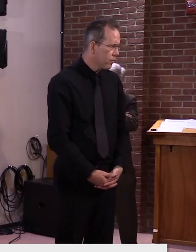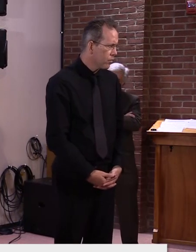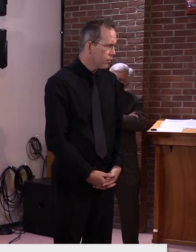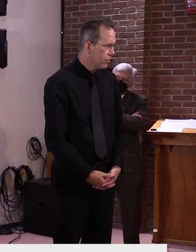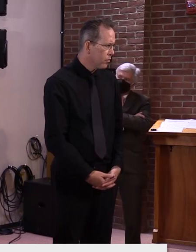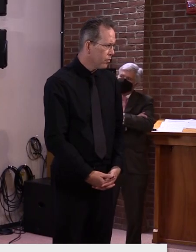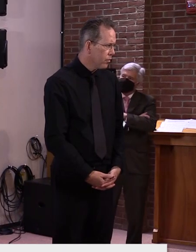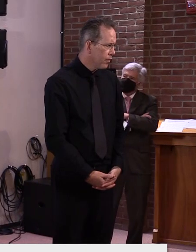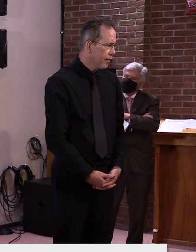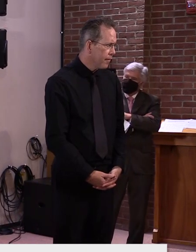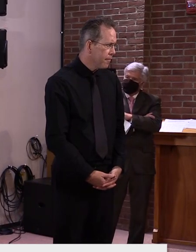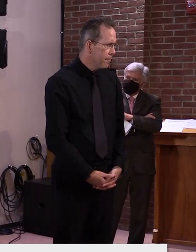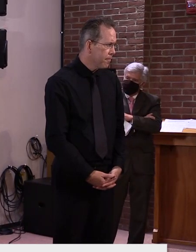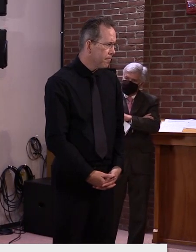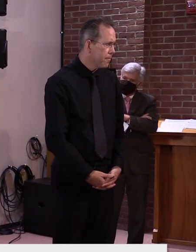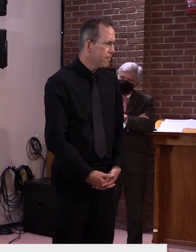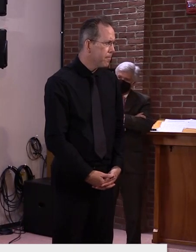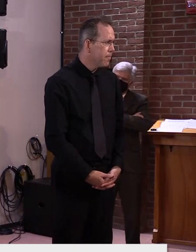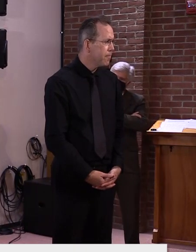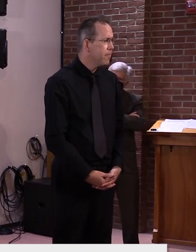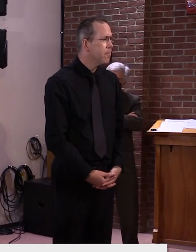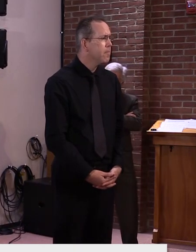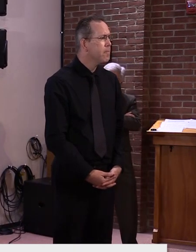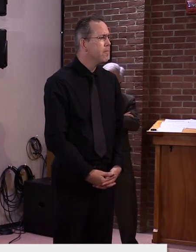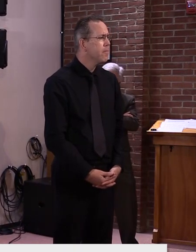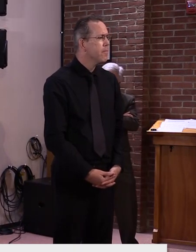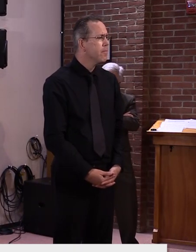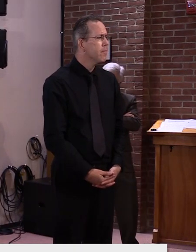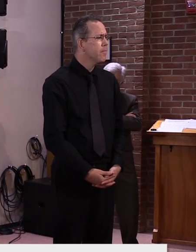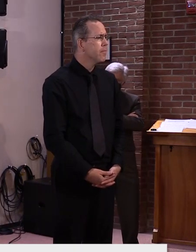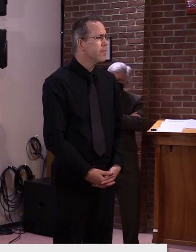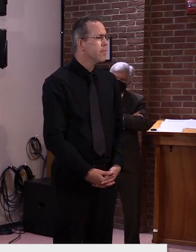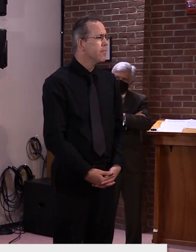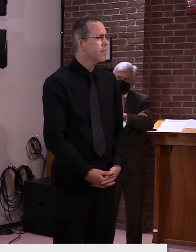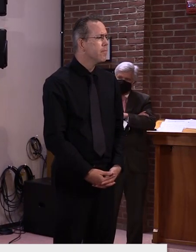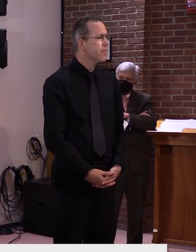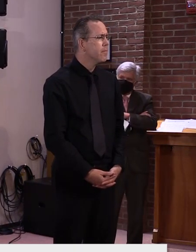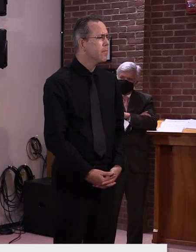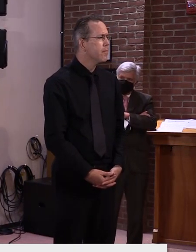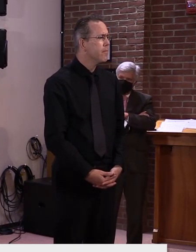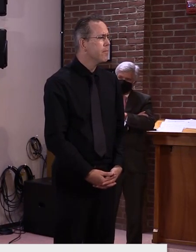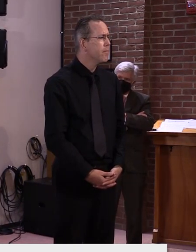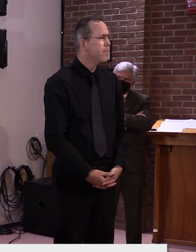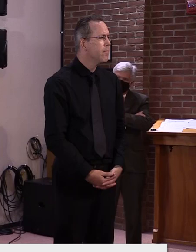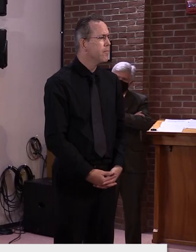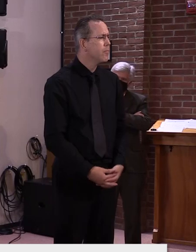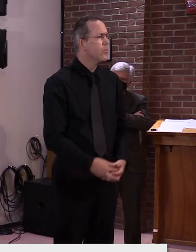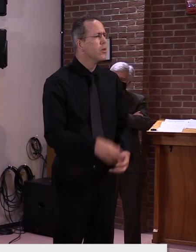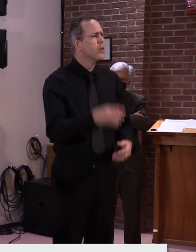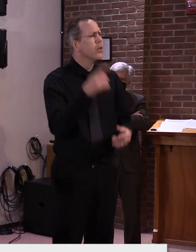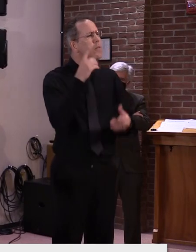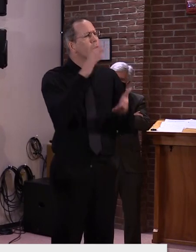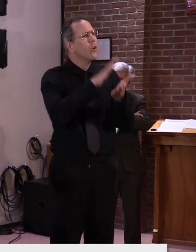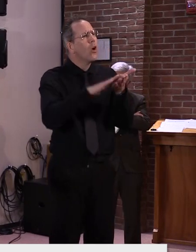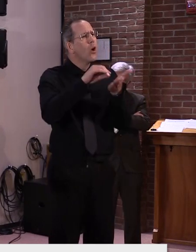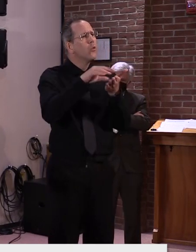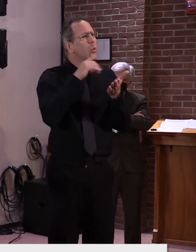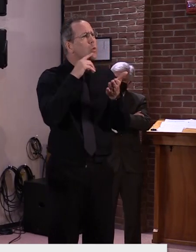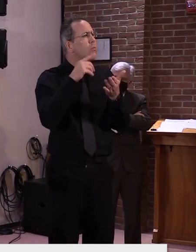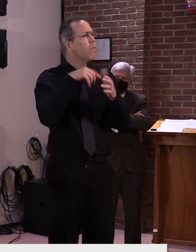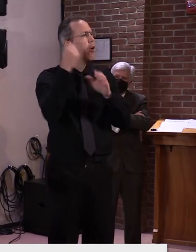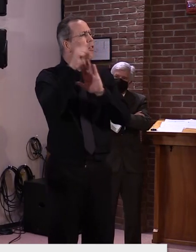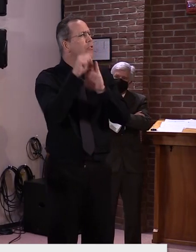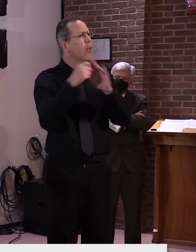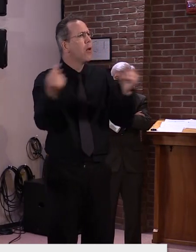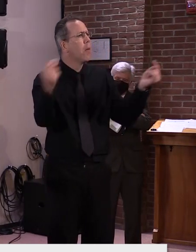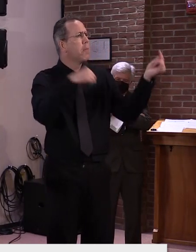days, and will colleges be providing COVID testing for them? Yeah, there's a whole protocol that's being